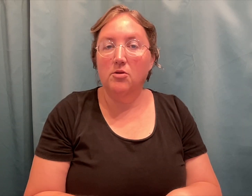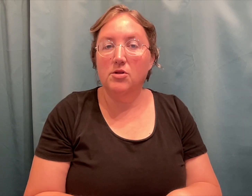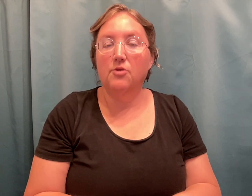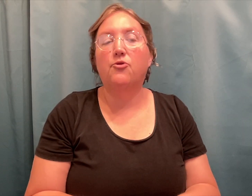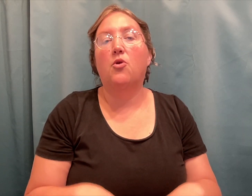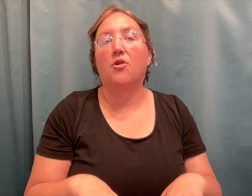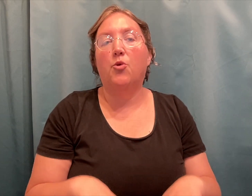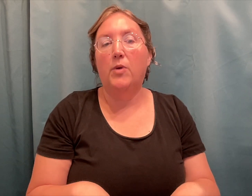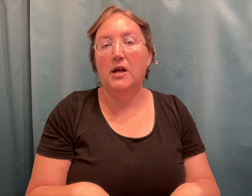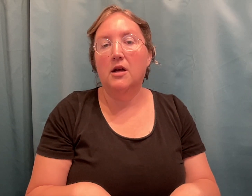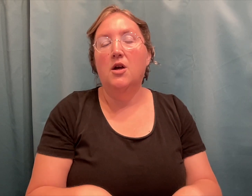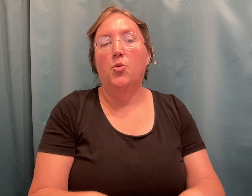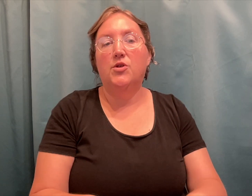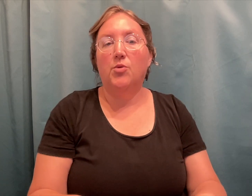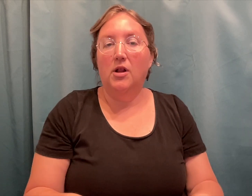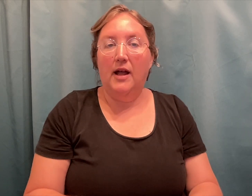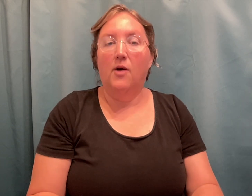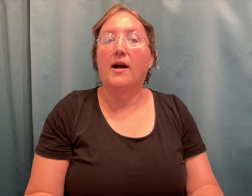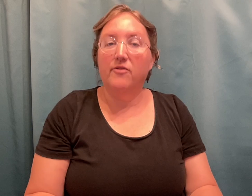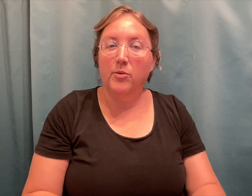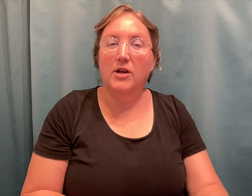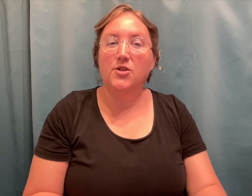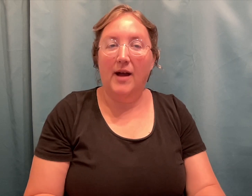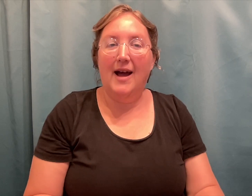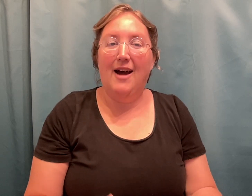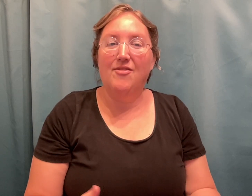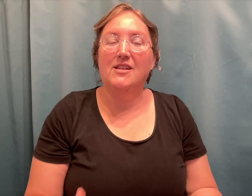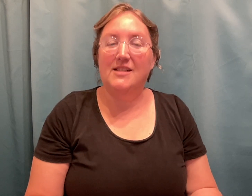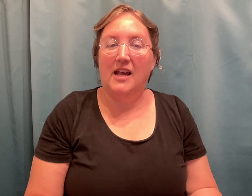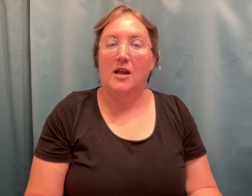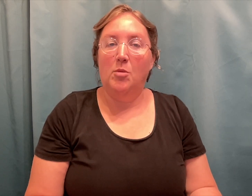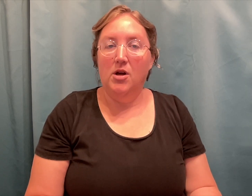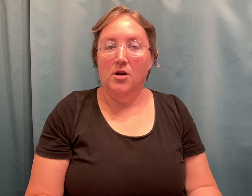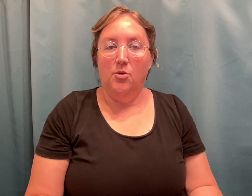post for the week, which will allow everyone to have the same, who